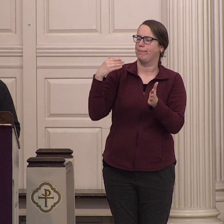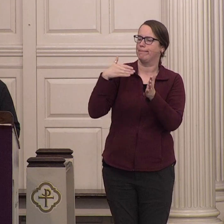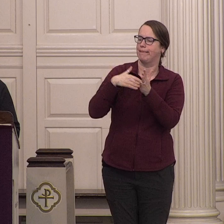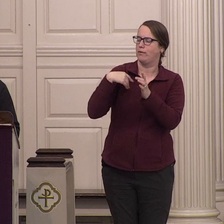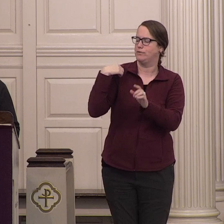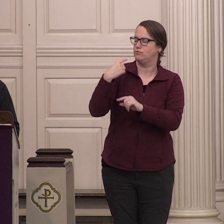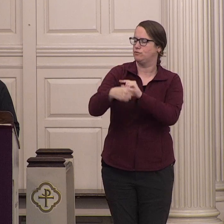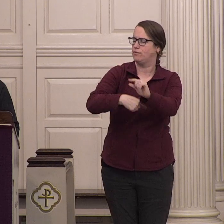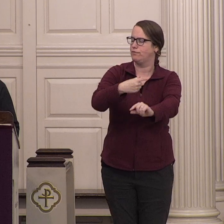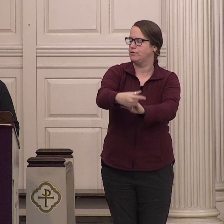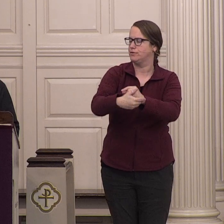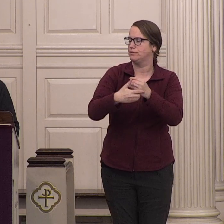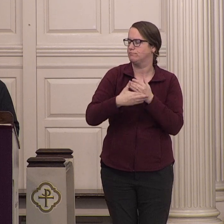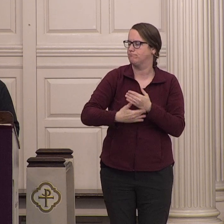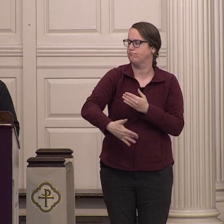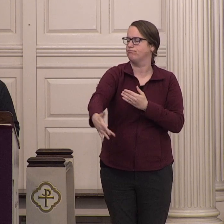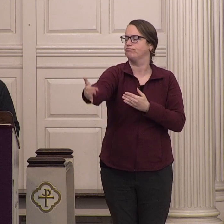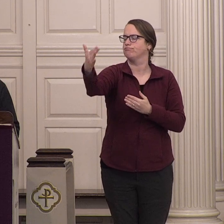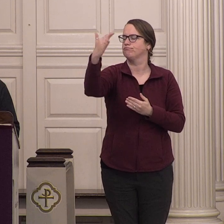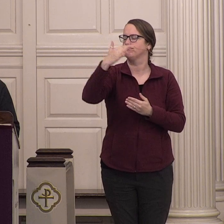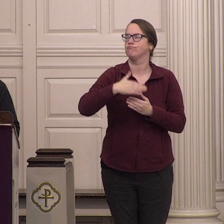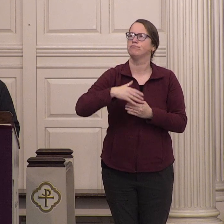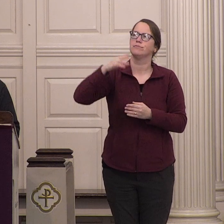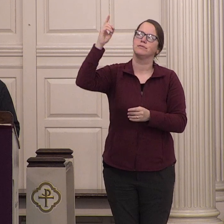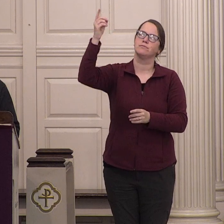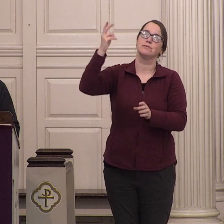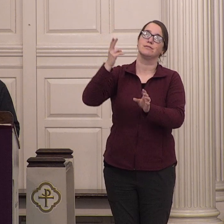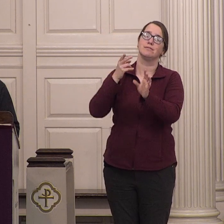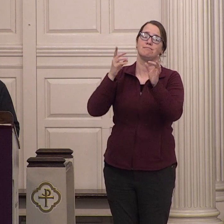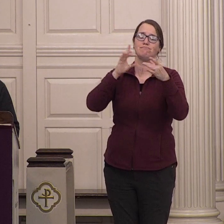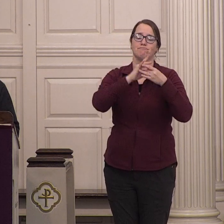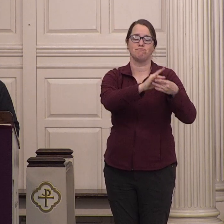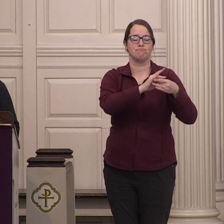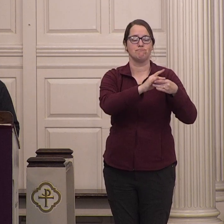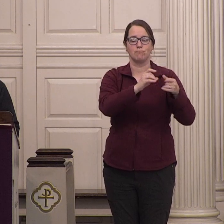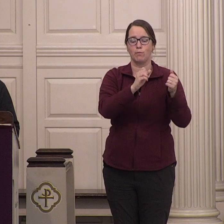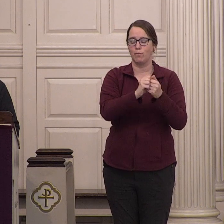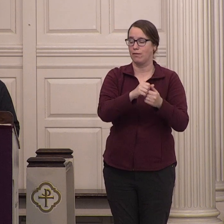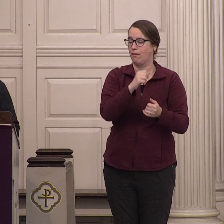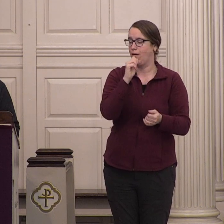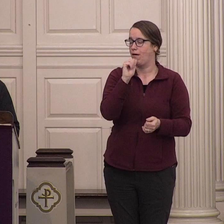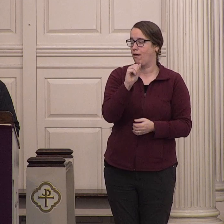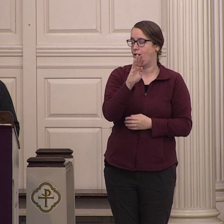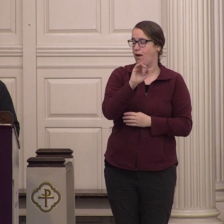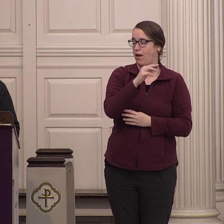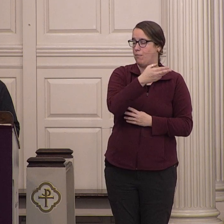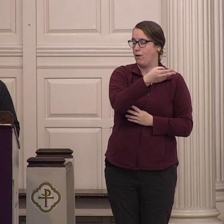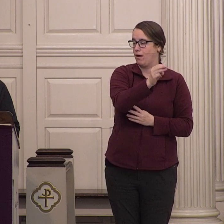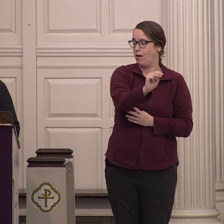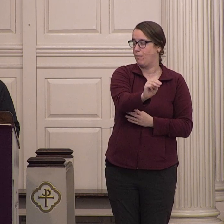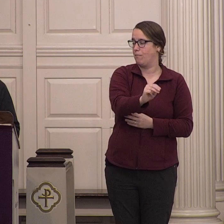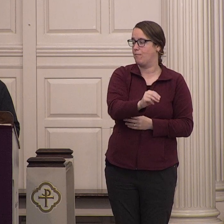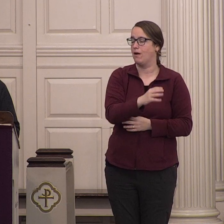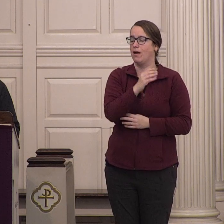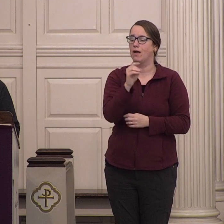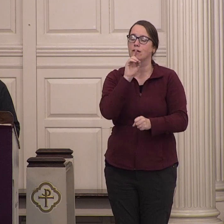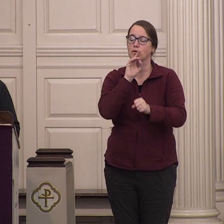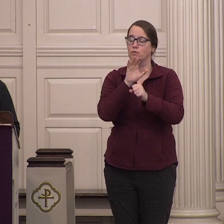generations, which he entered into with Abraham, and by his oath to Jacob,